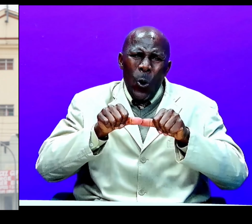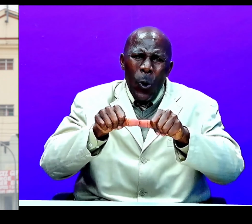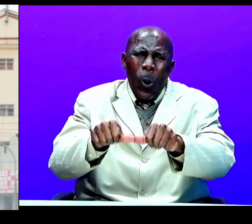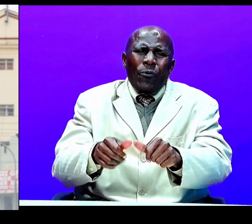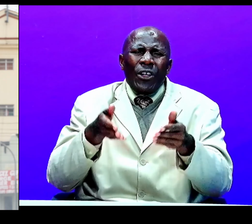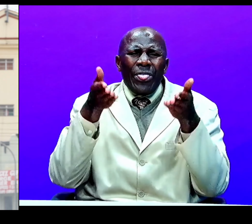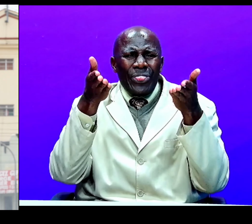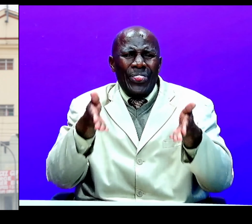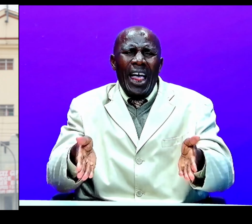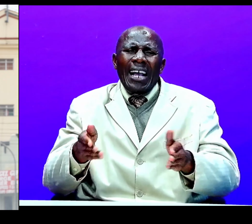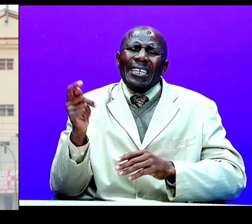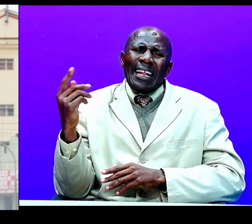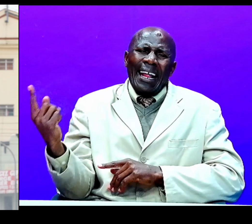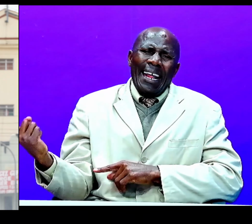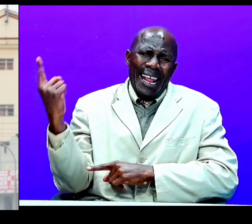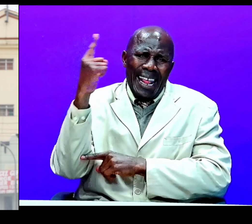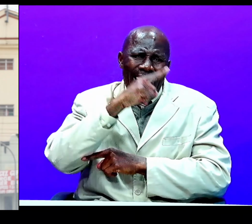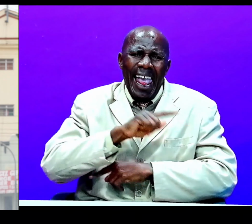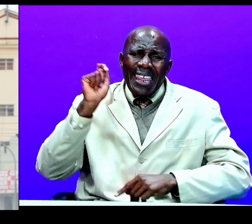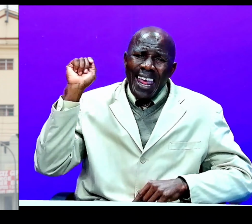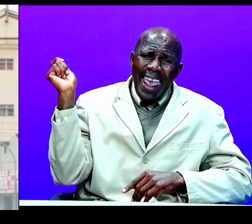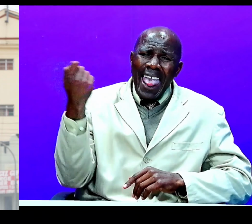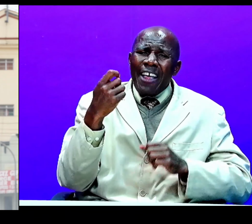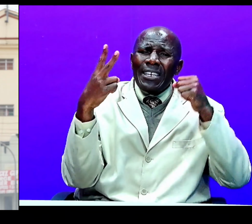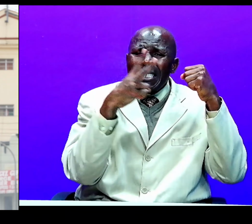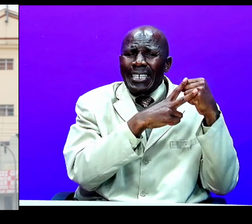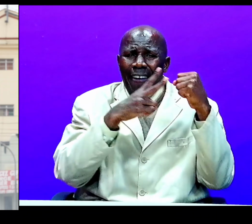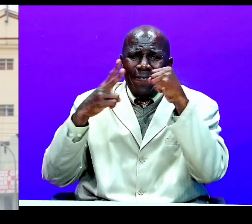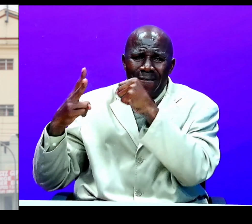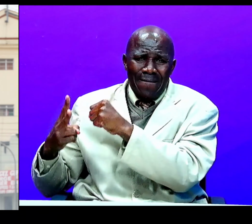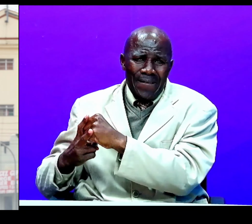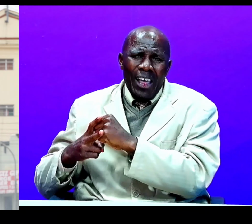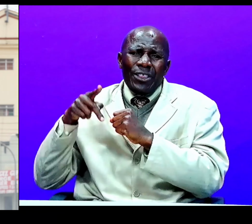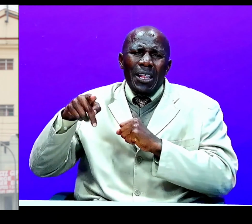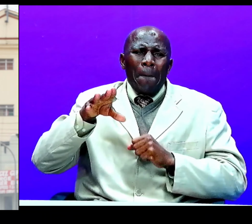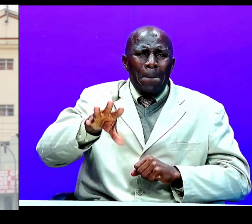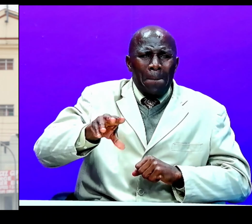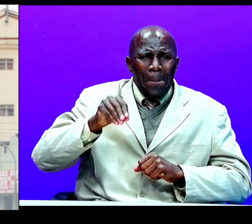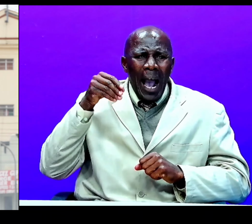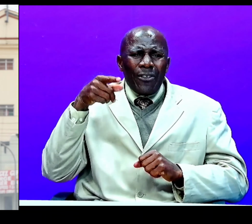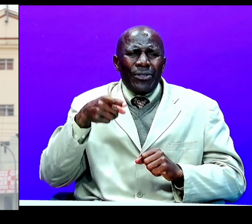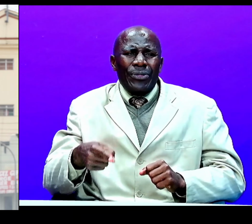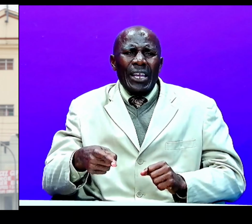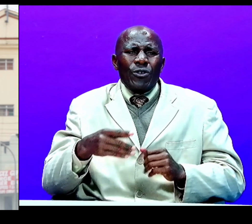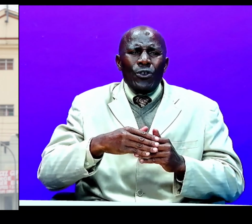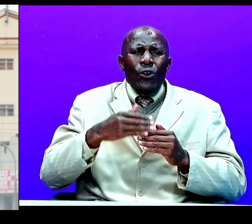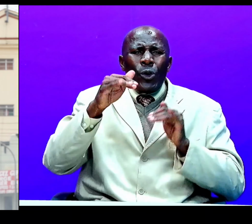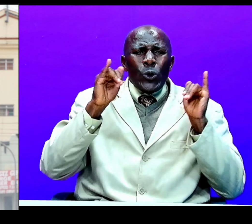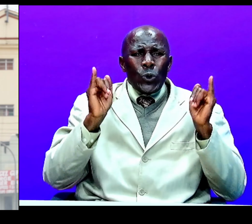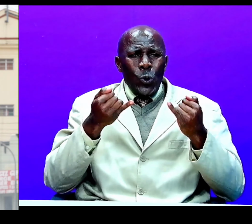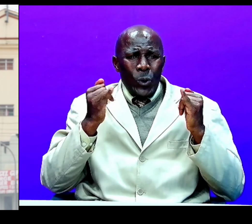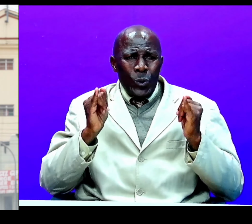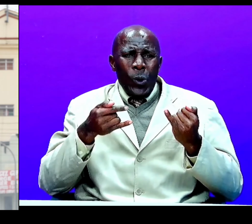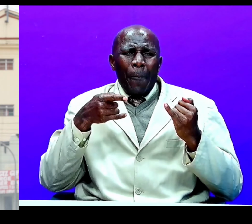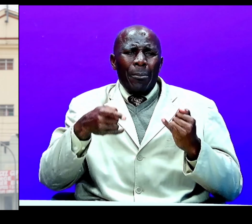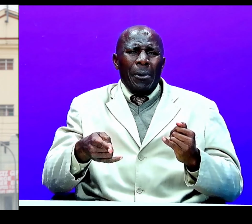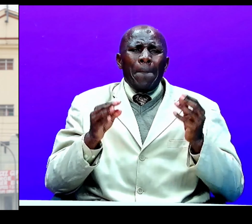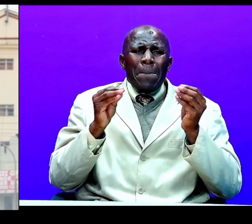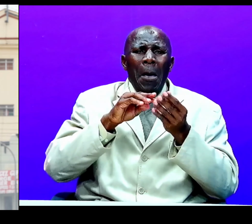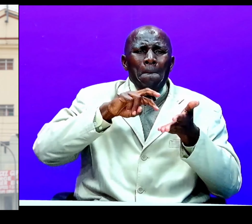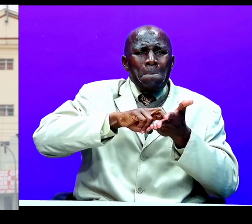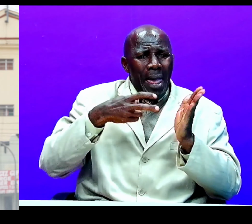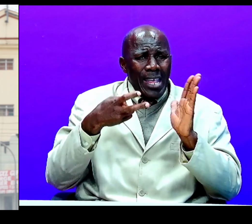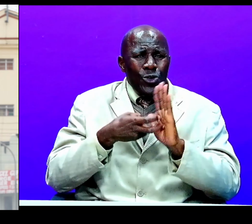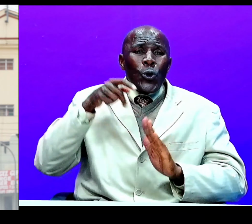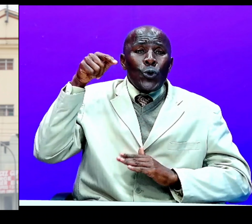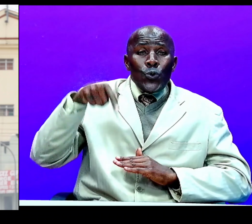meaning. Today, human rights groups and the Gen Zs took to the streets across the country